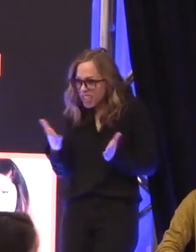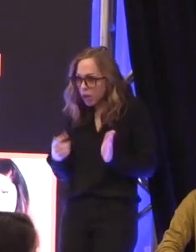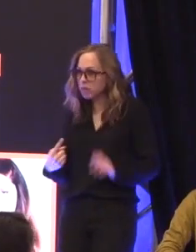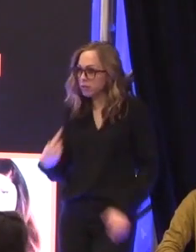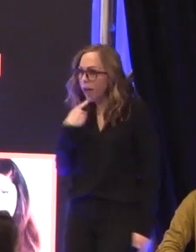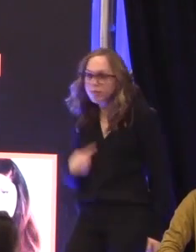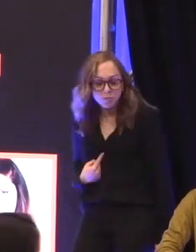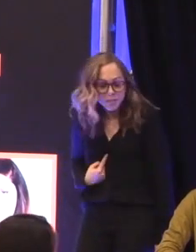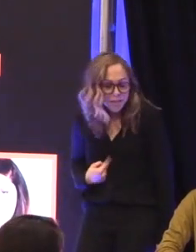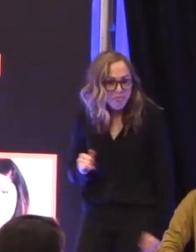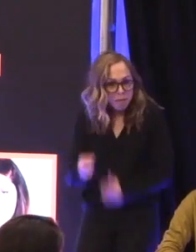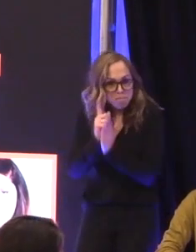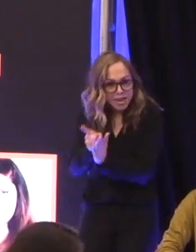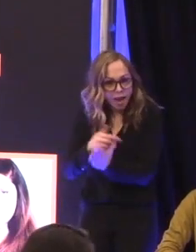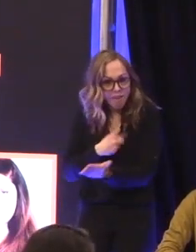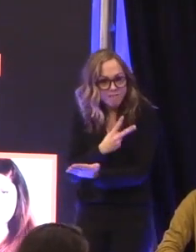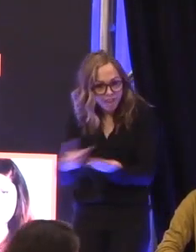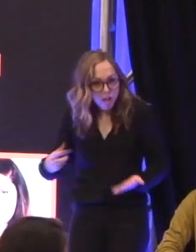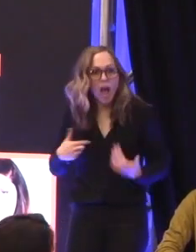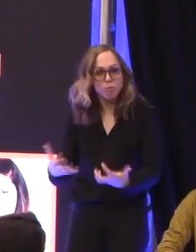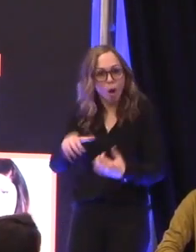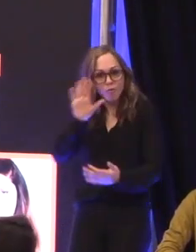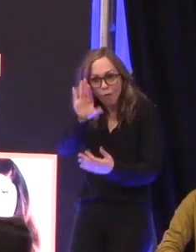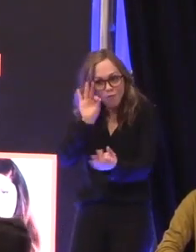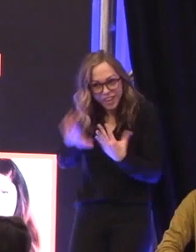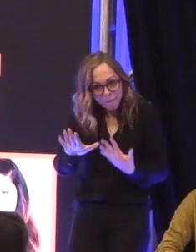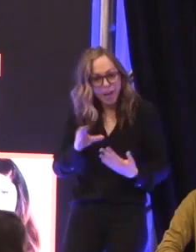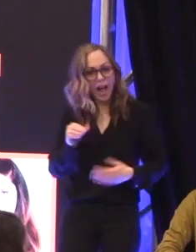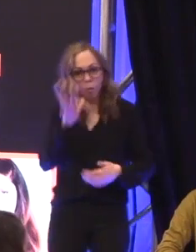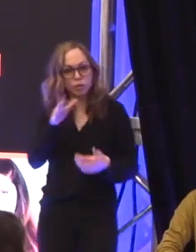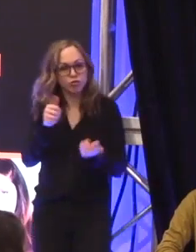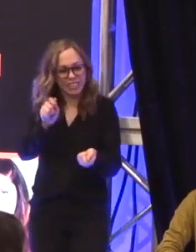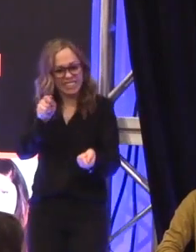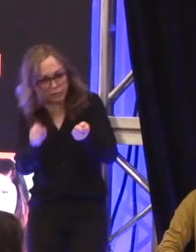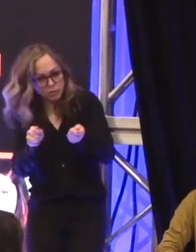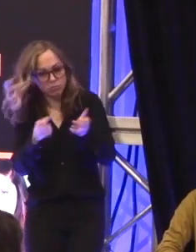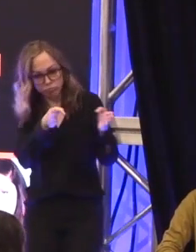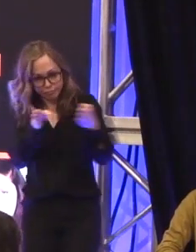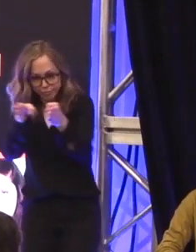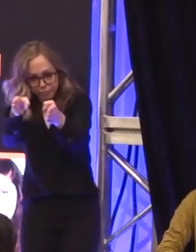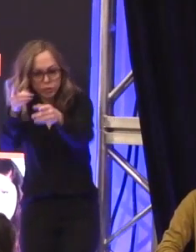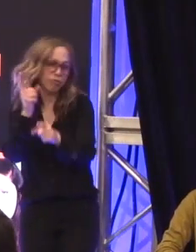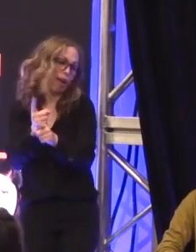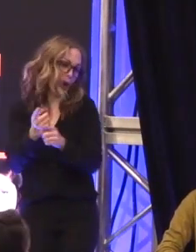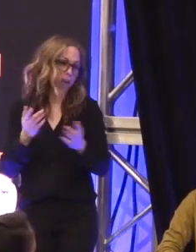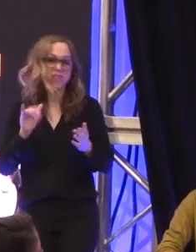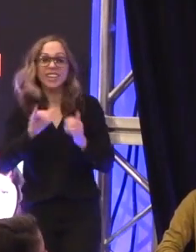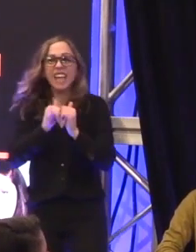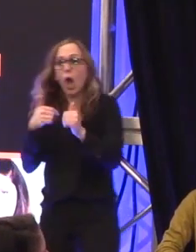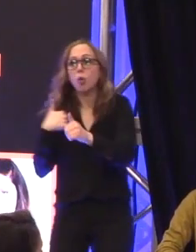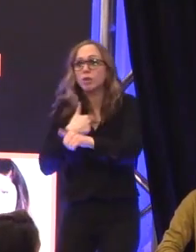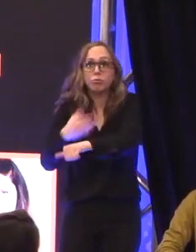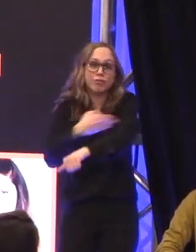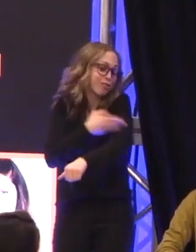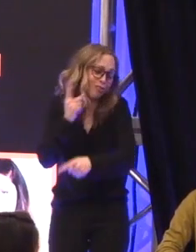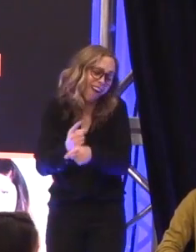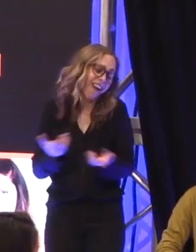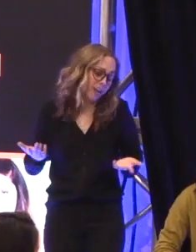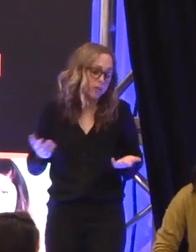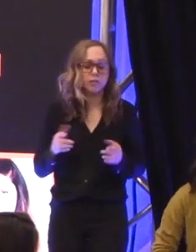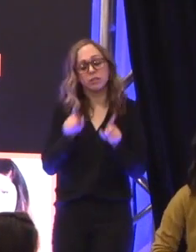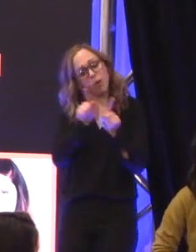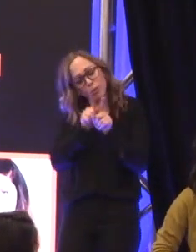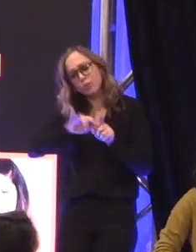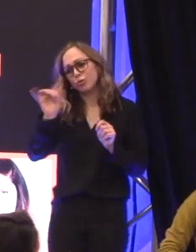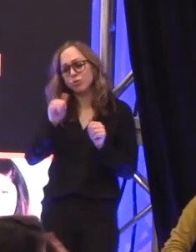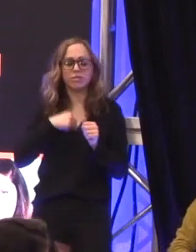me on it the second that I do, because I will want the feedback, and I will try to adjust course. I think that's the only way any of us can move forward. And I also